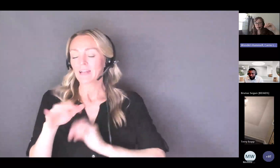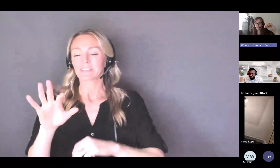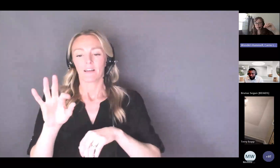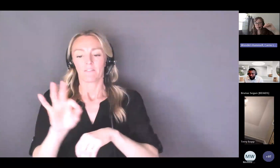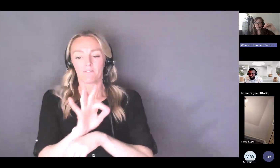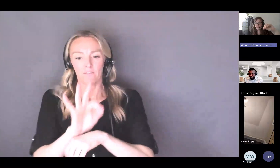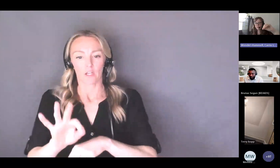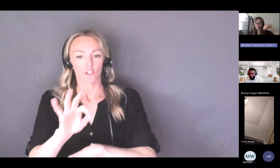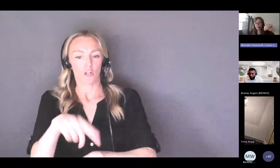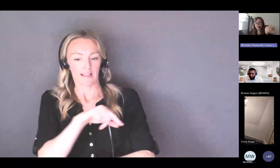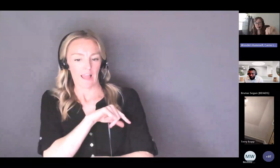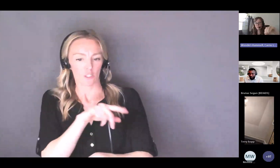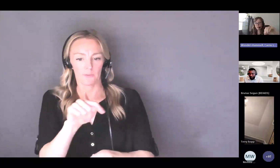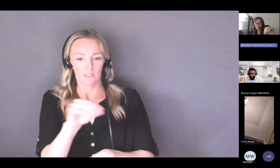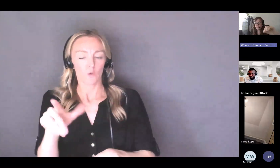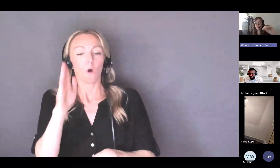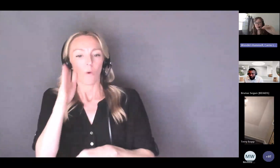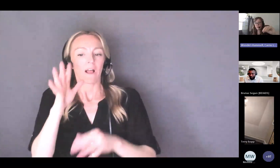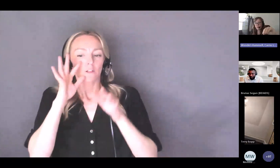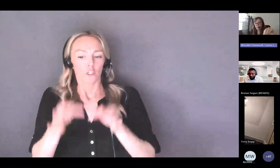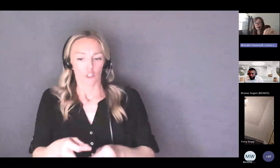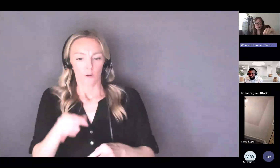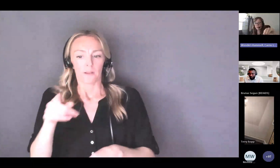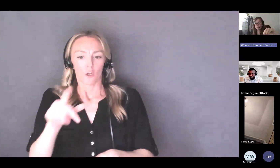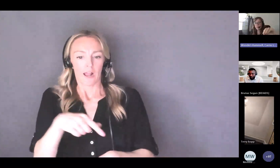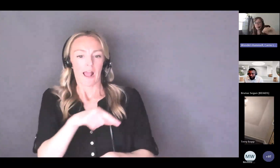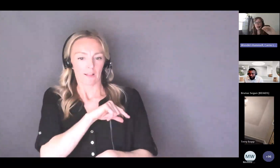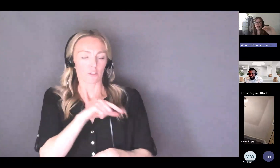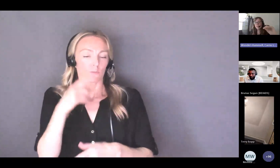eligibility tool. It determines that you're eligible for